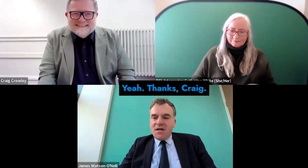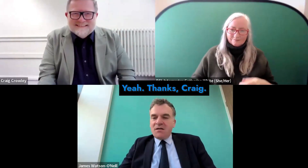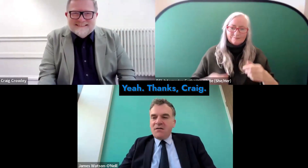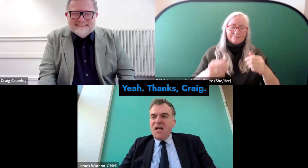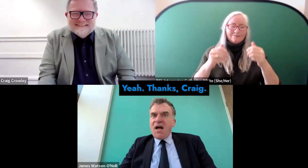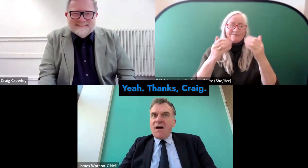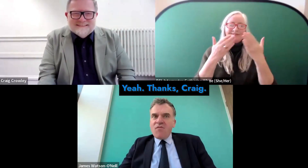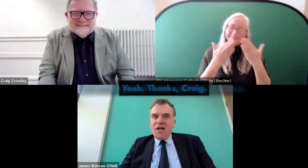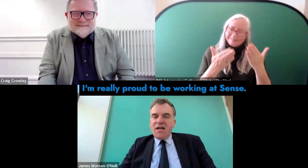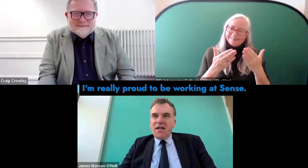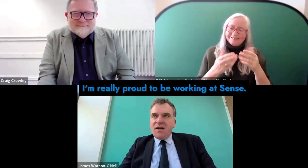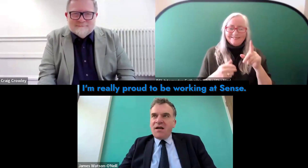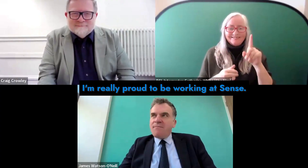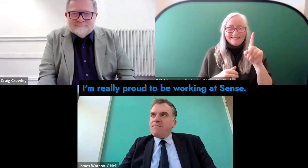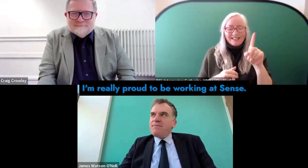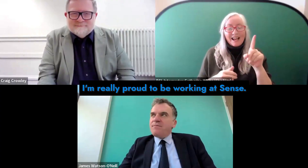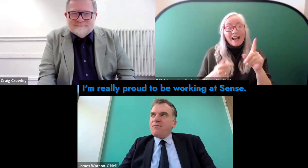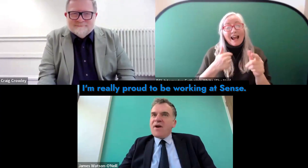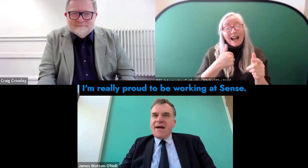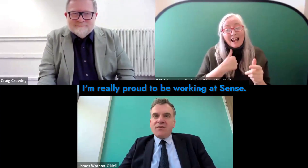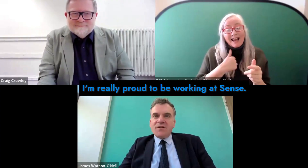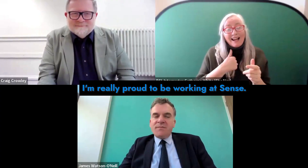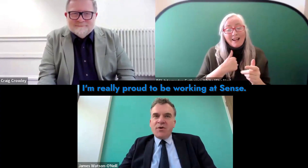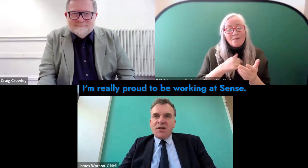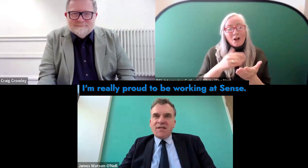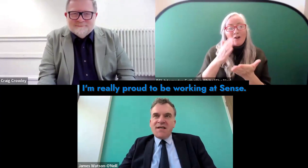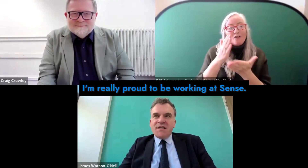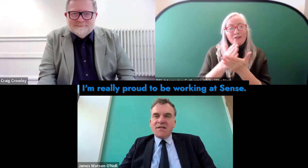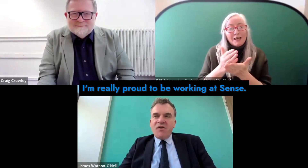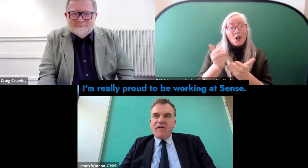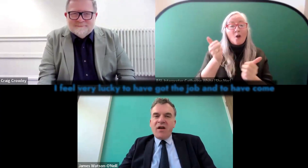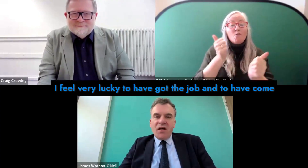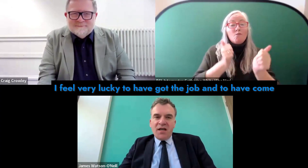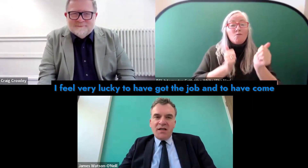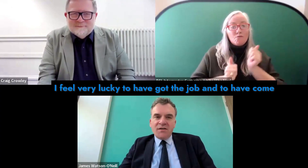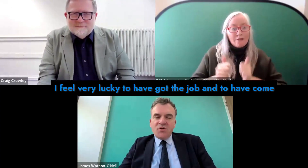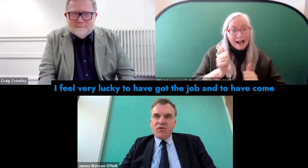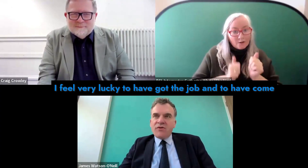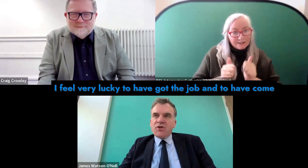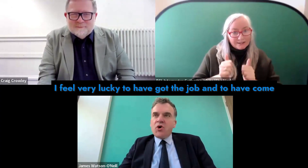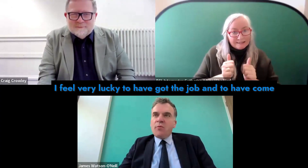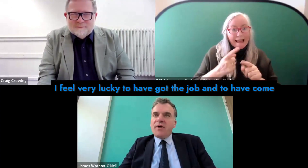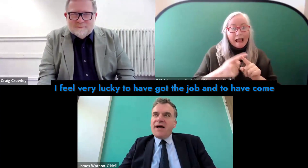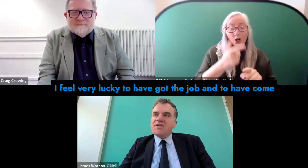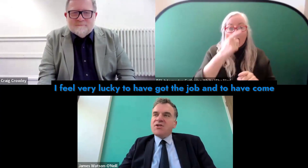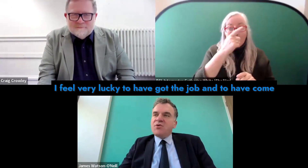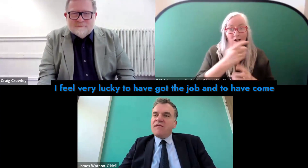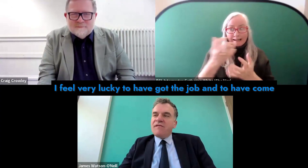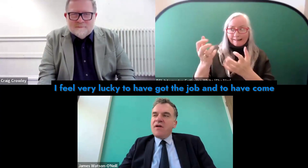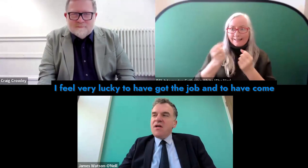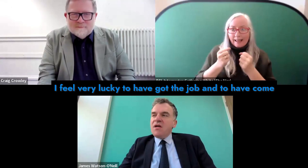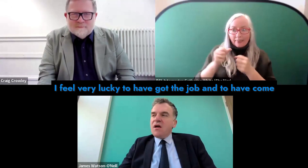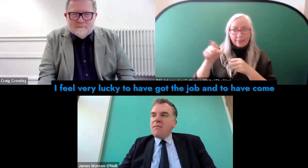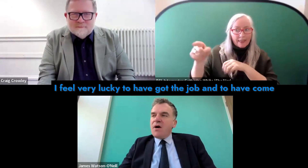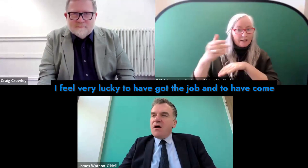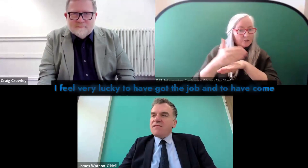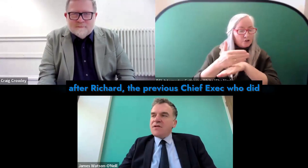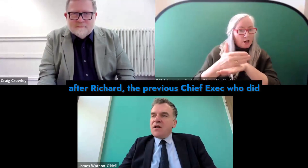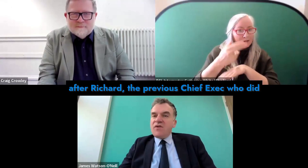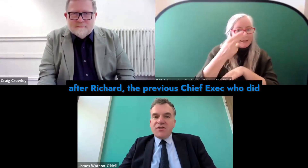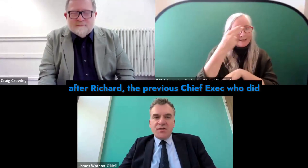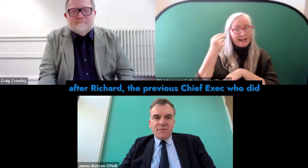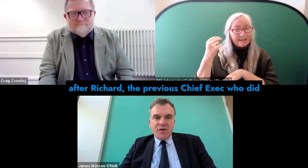Yeah, thanks, Craig. I'm really proud to be working at Sense. I feel very lucky to have got the job and to have